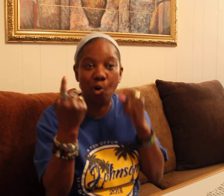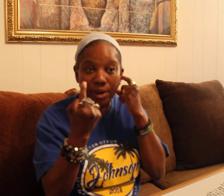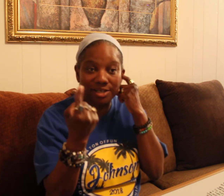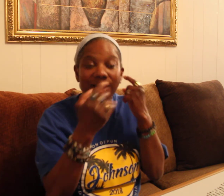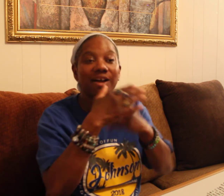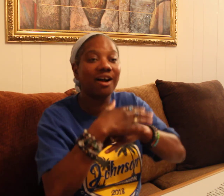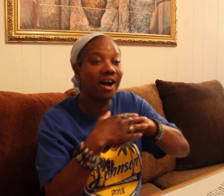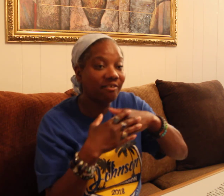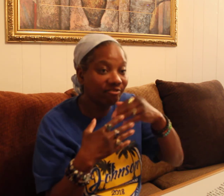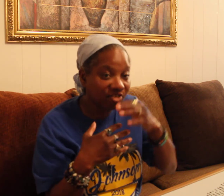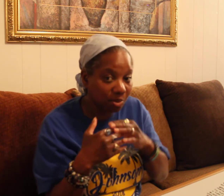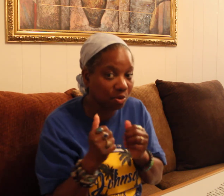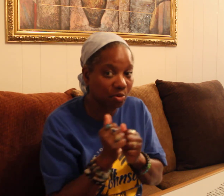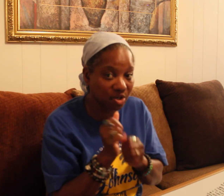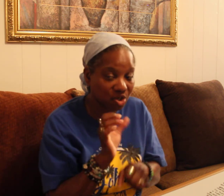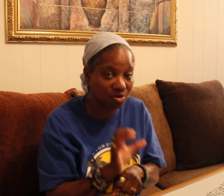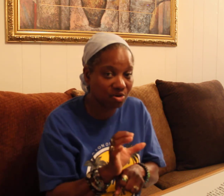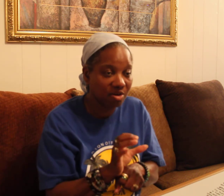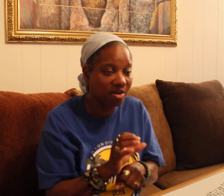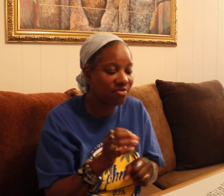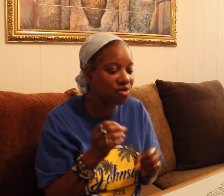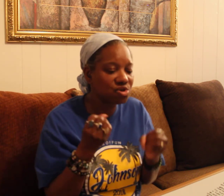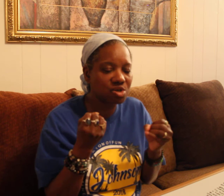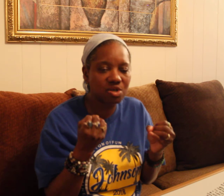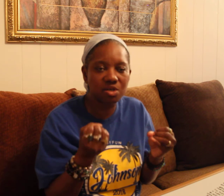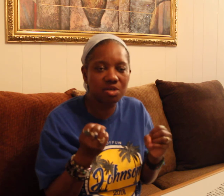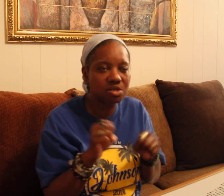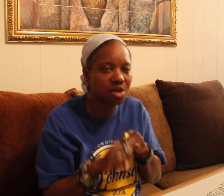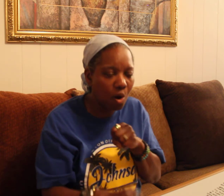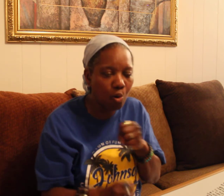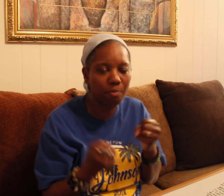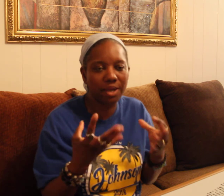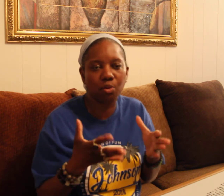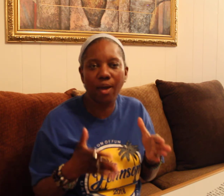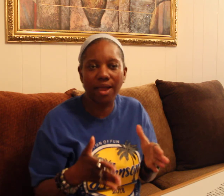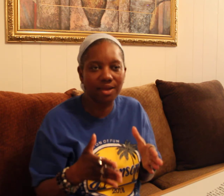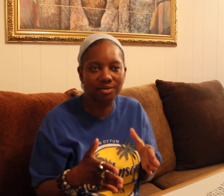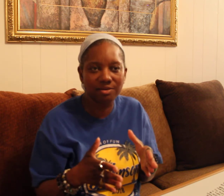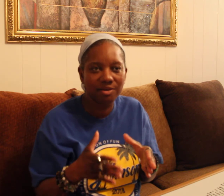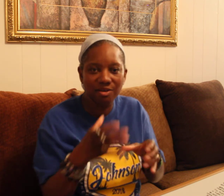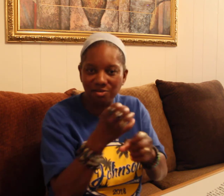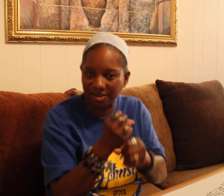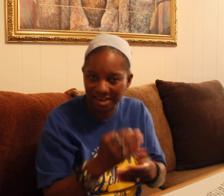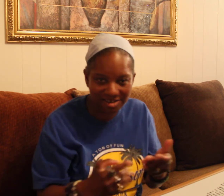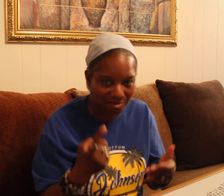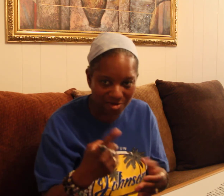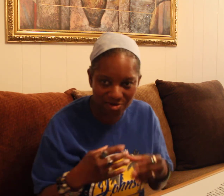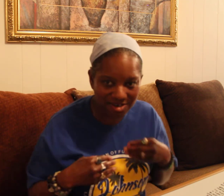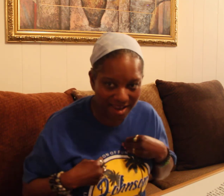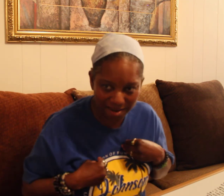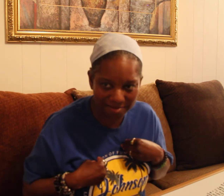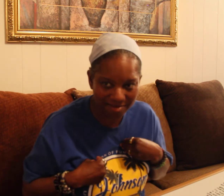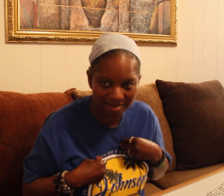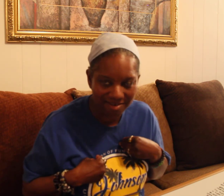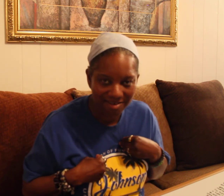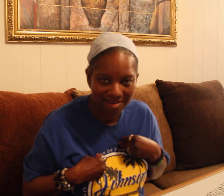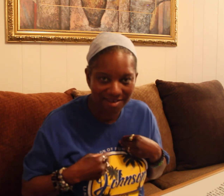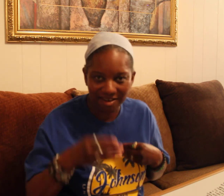always comfortable with church. There's so many ways to get someone to accept